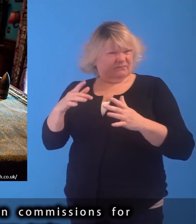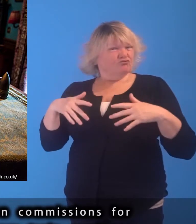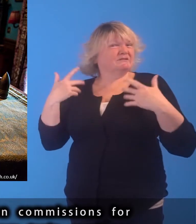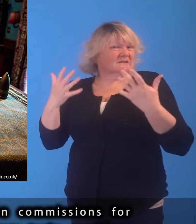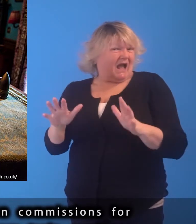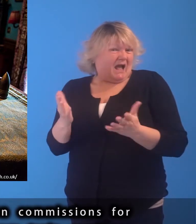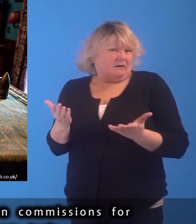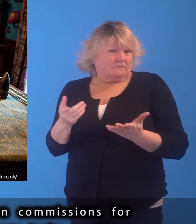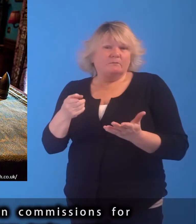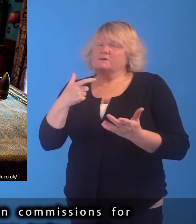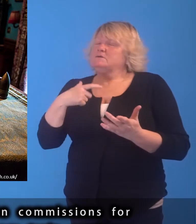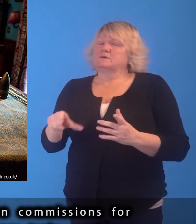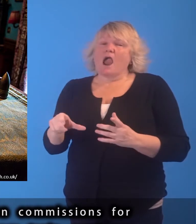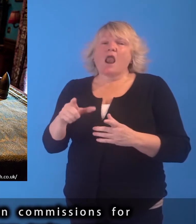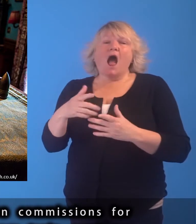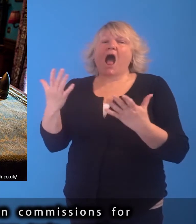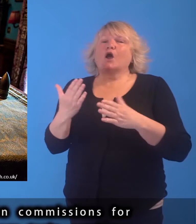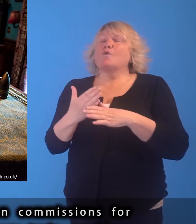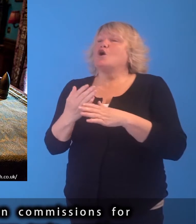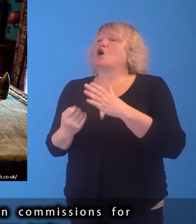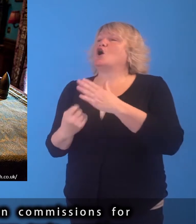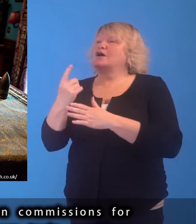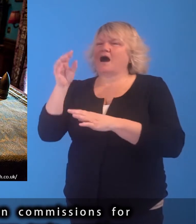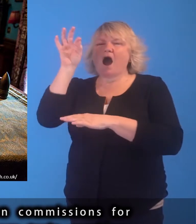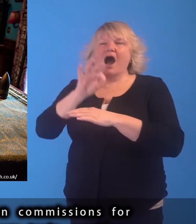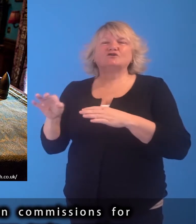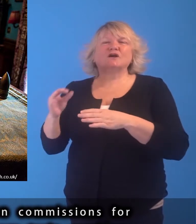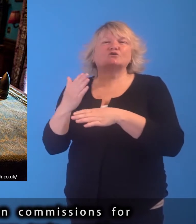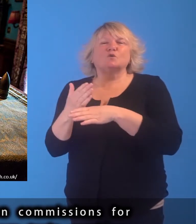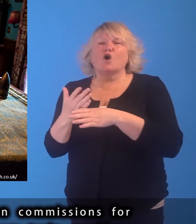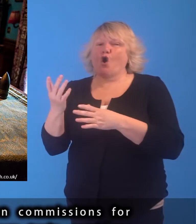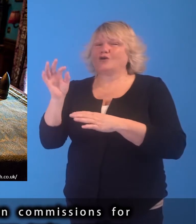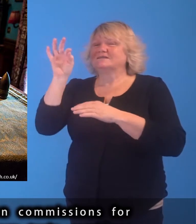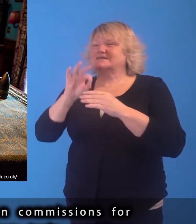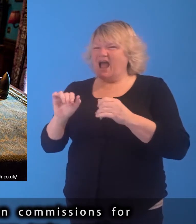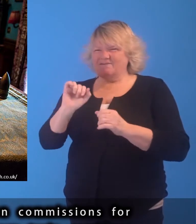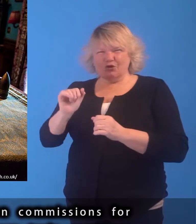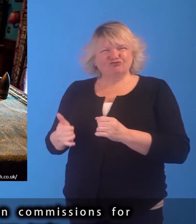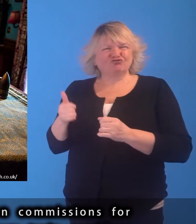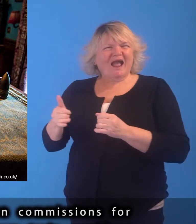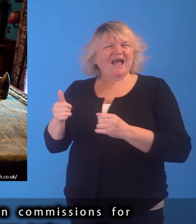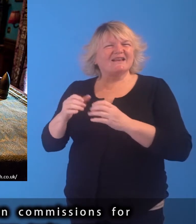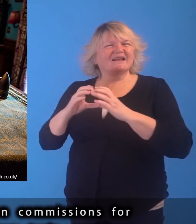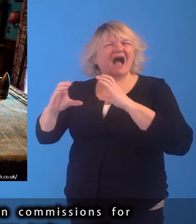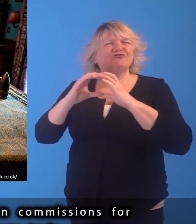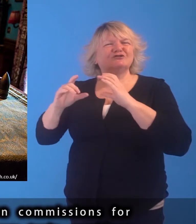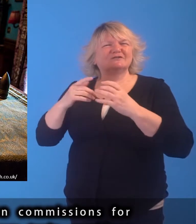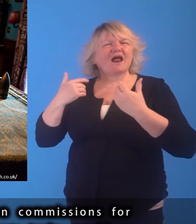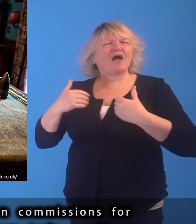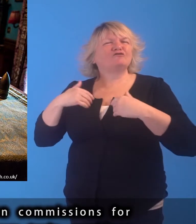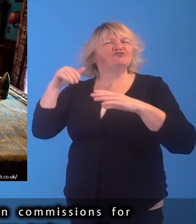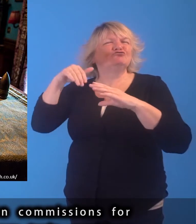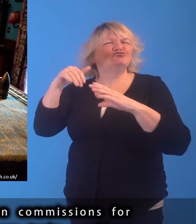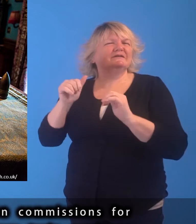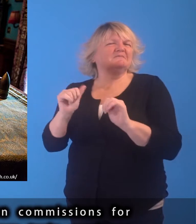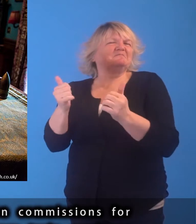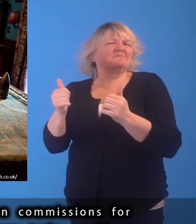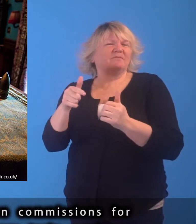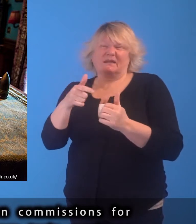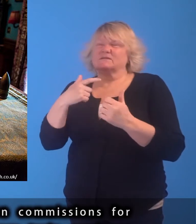oldest part of the castle, the Tower House that was constructed for Alexander Napier in the 16th